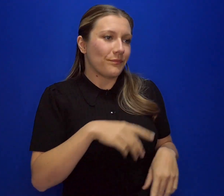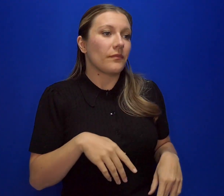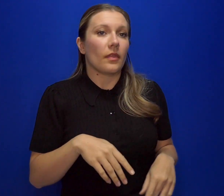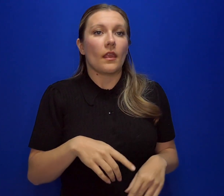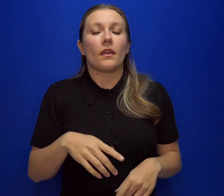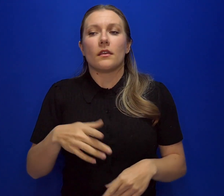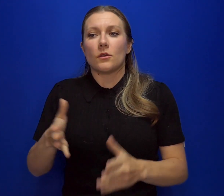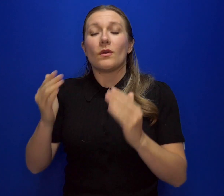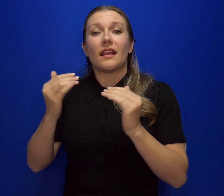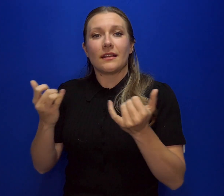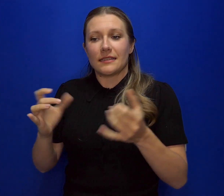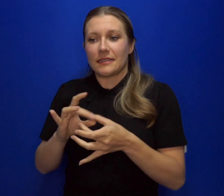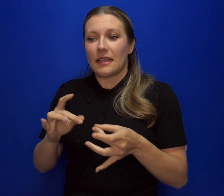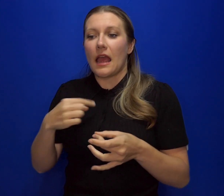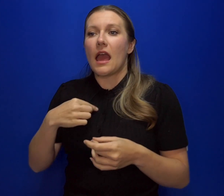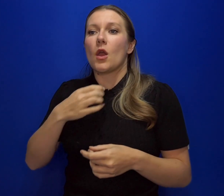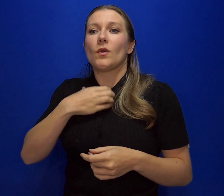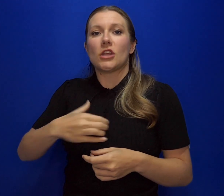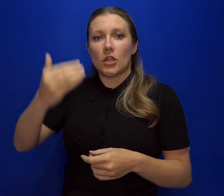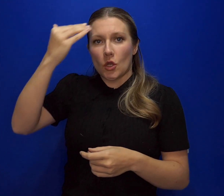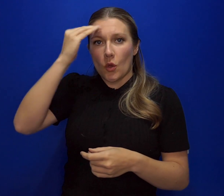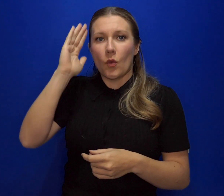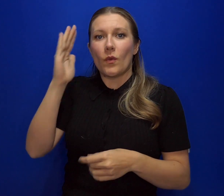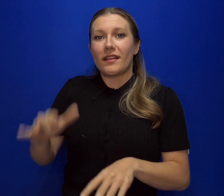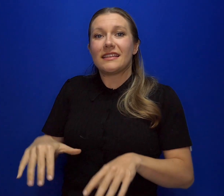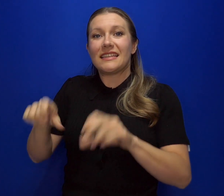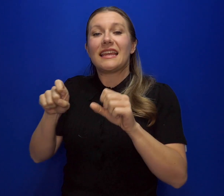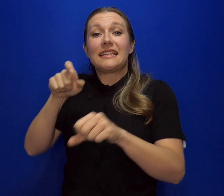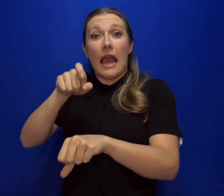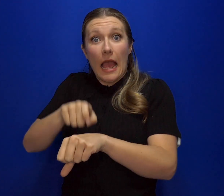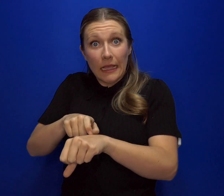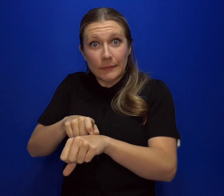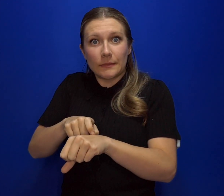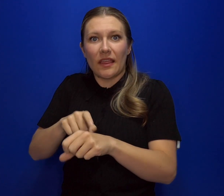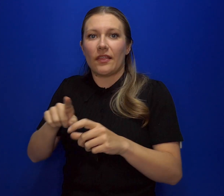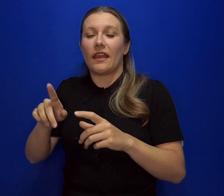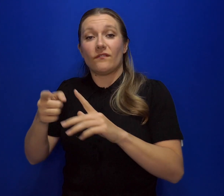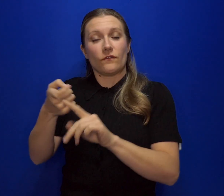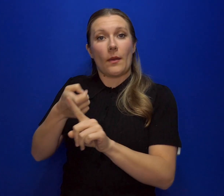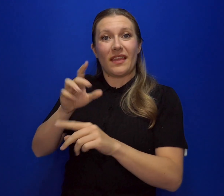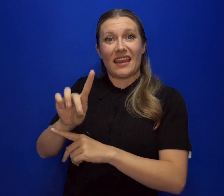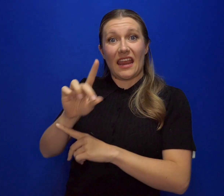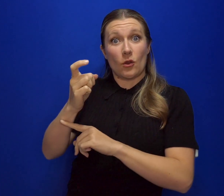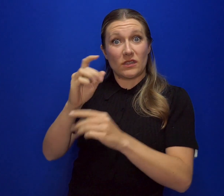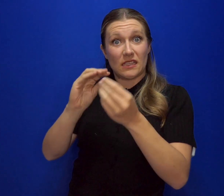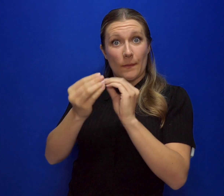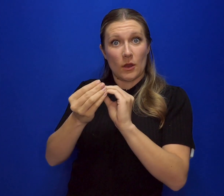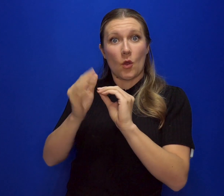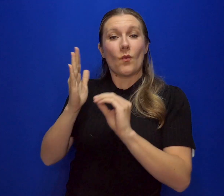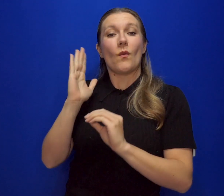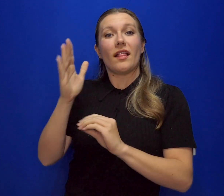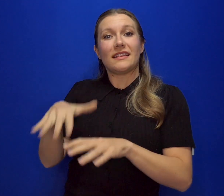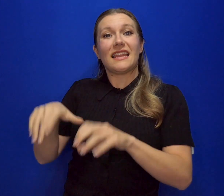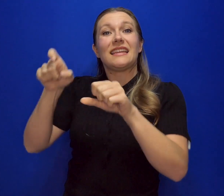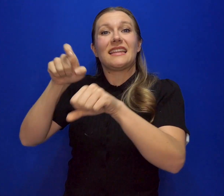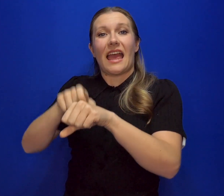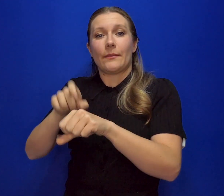had known that it would take some time to decrease a blood sugar, the initial one from the diagnosis number. And